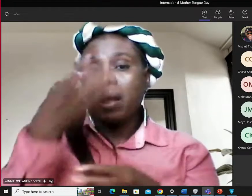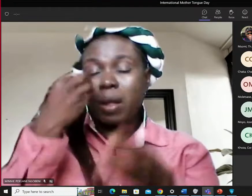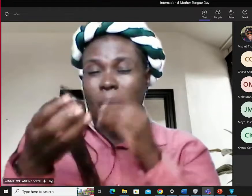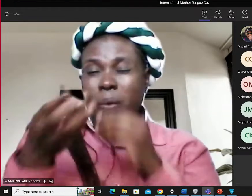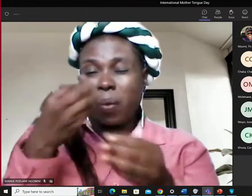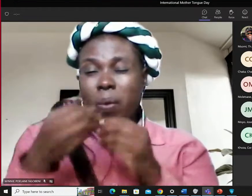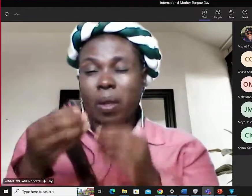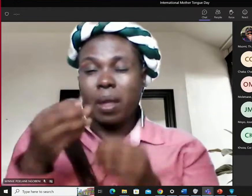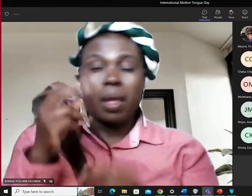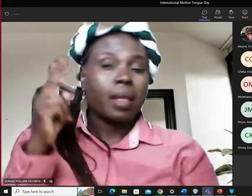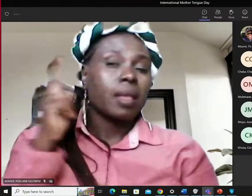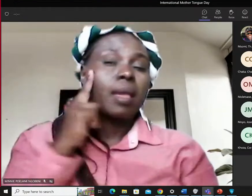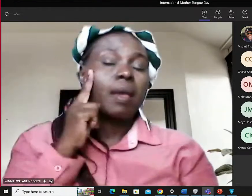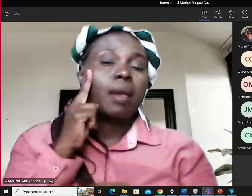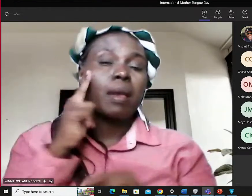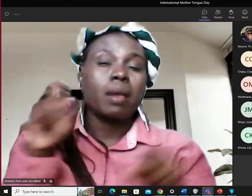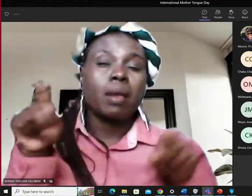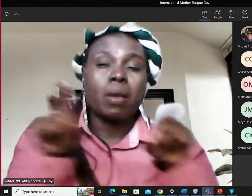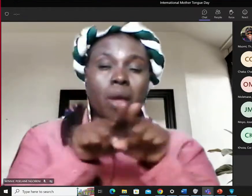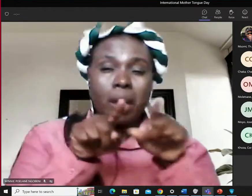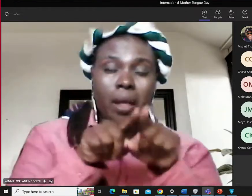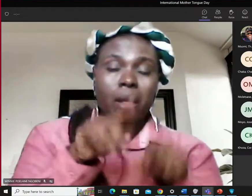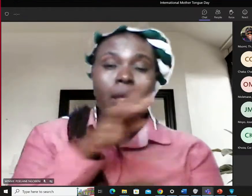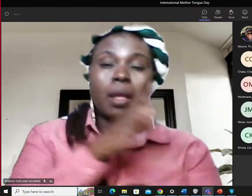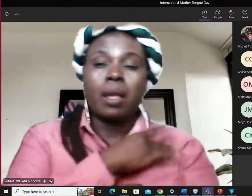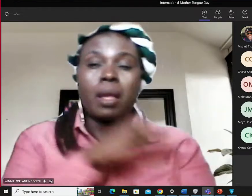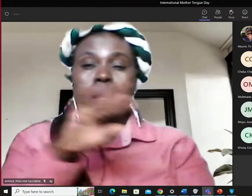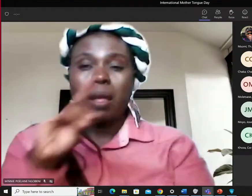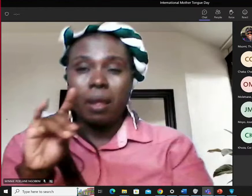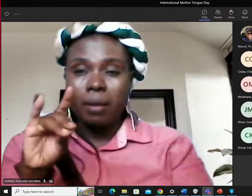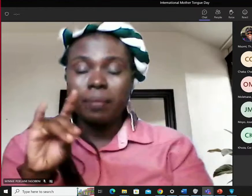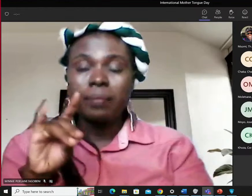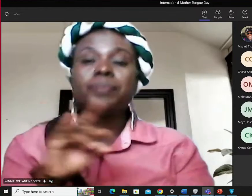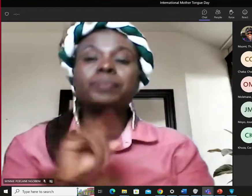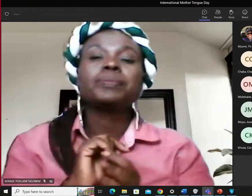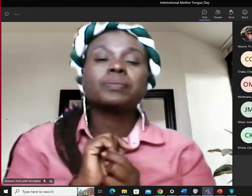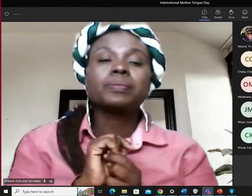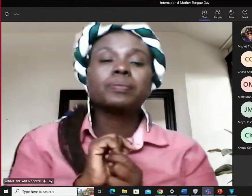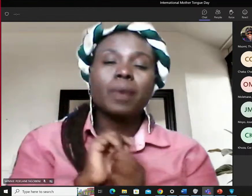wild child. It helps to build healthy